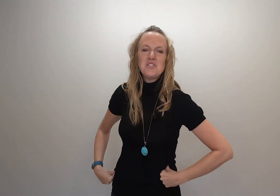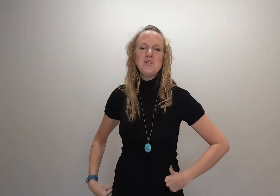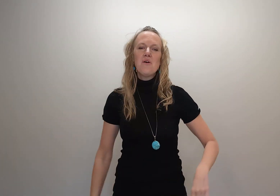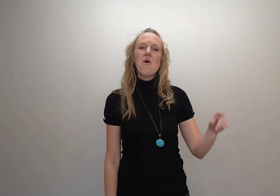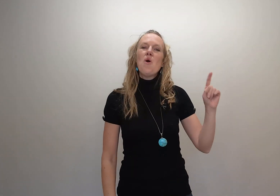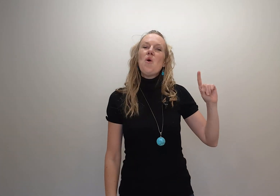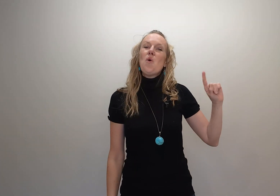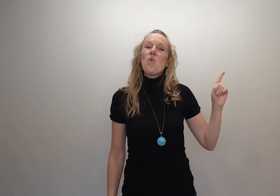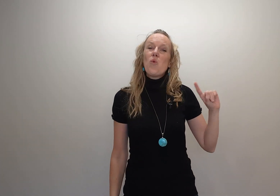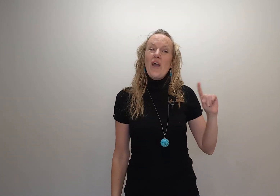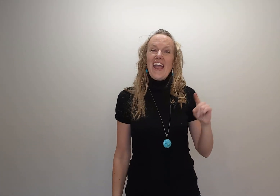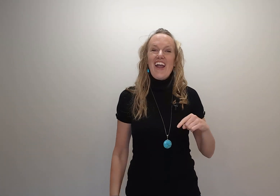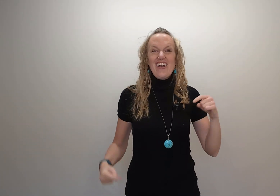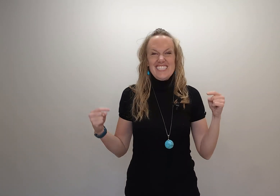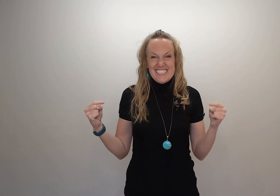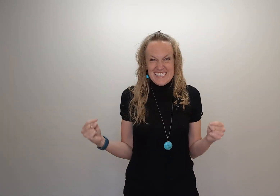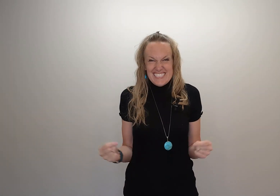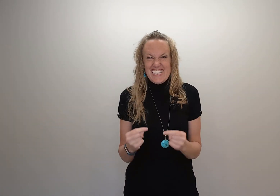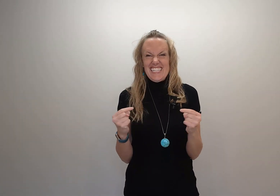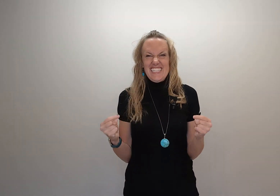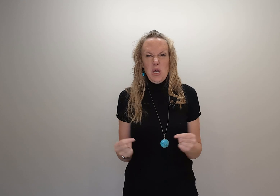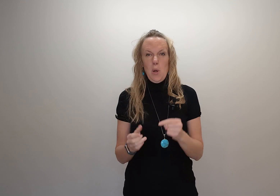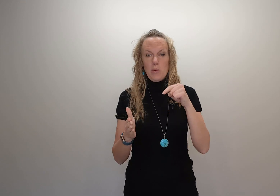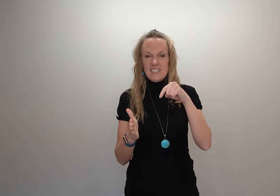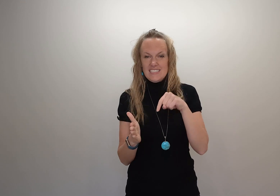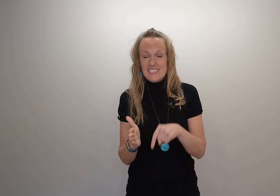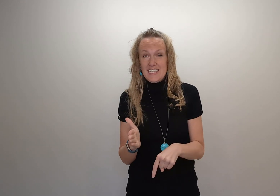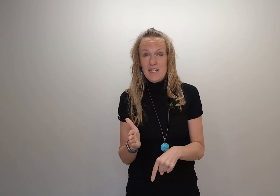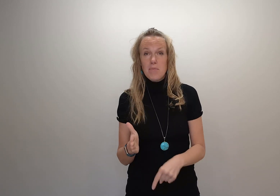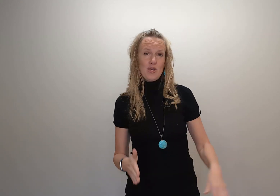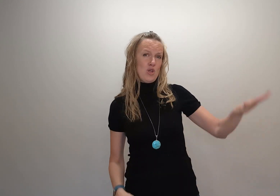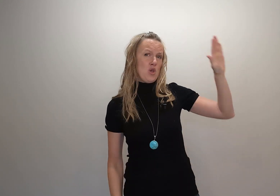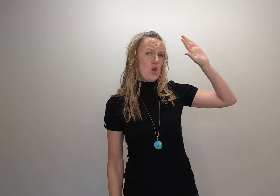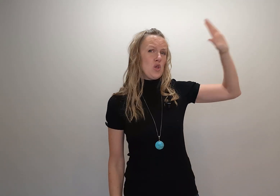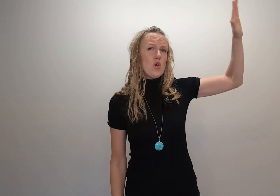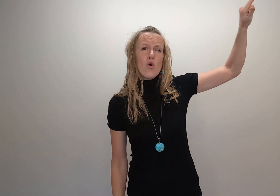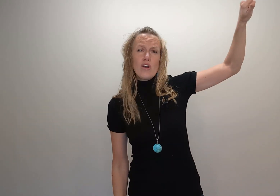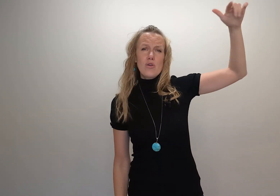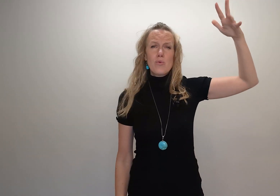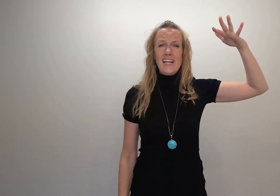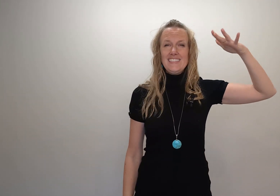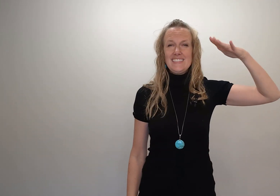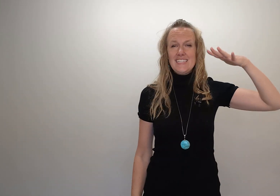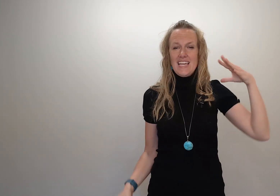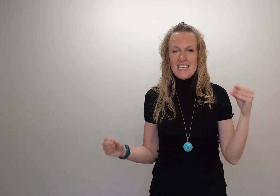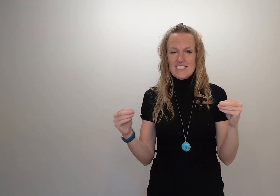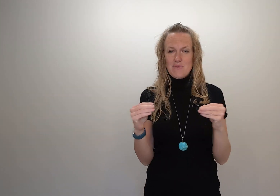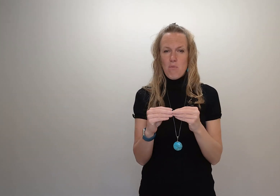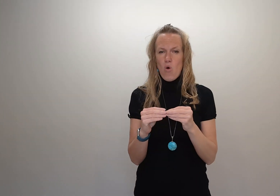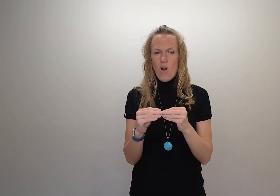2, where sin runs deep, your grace is